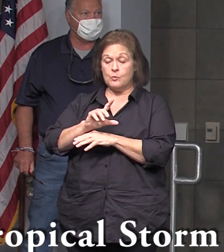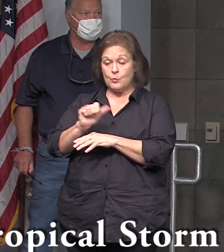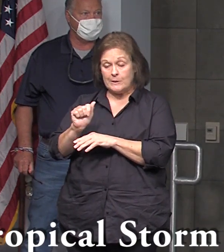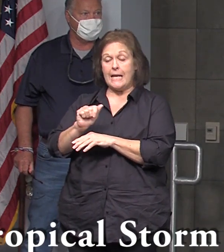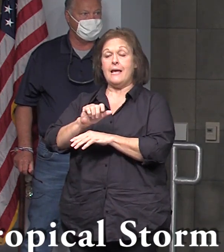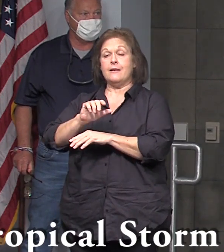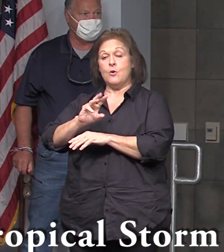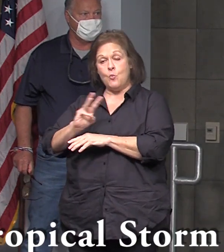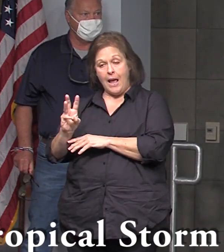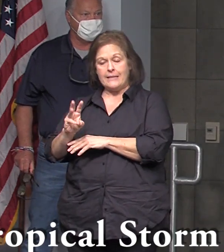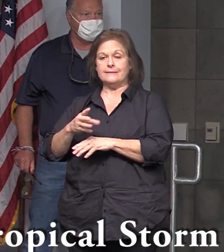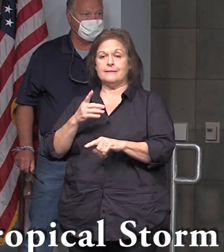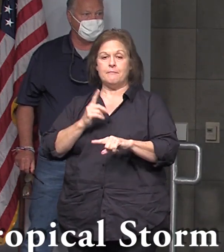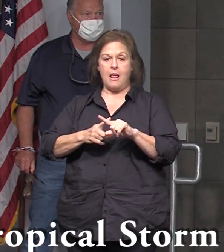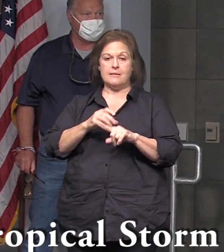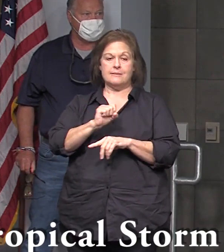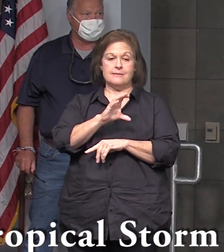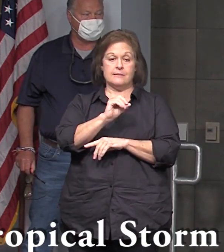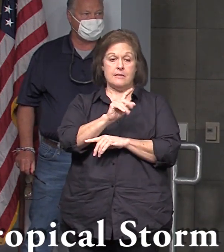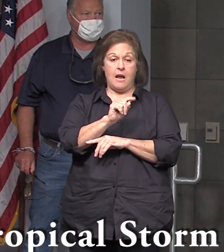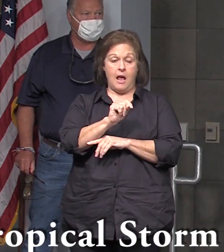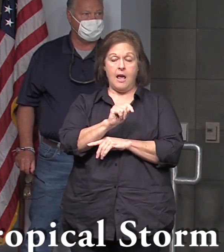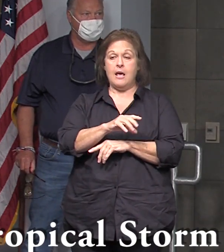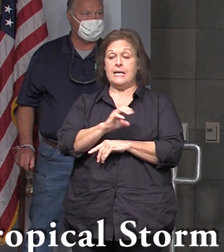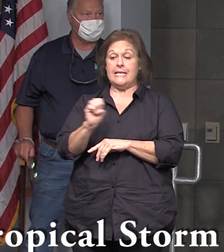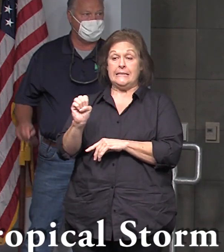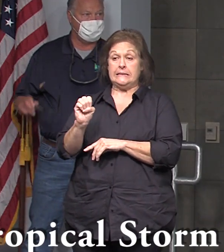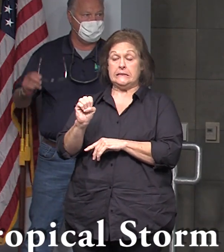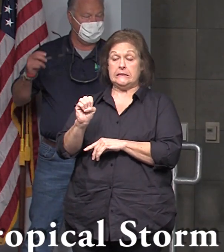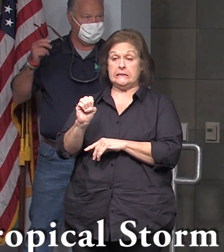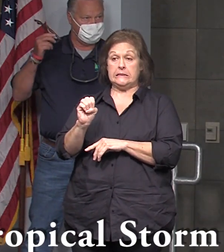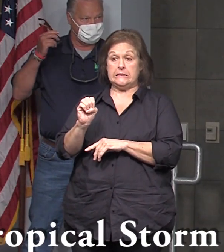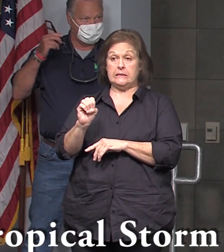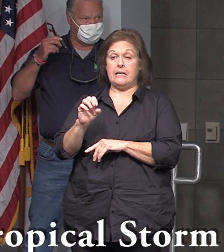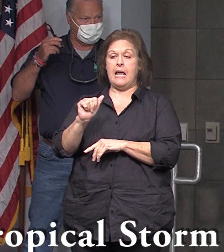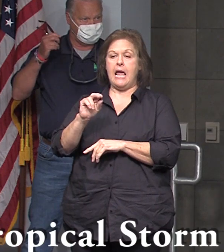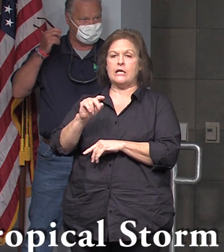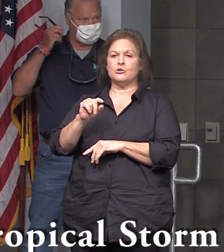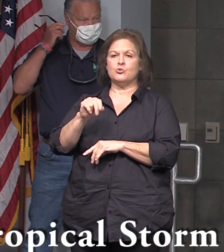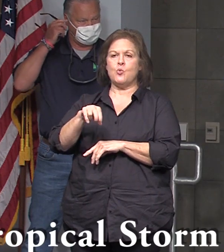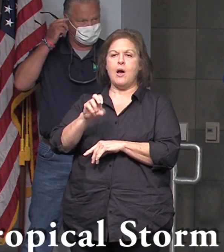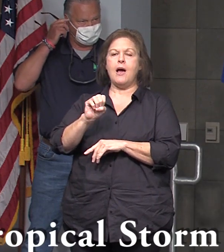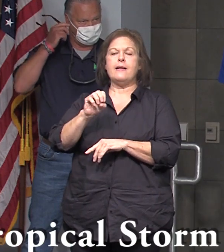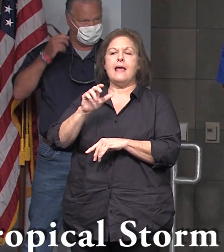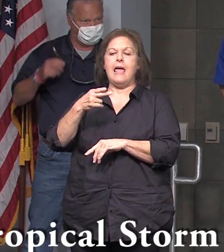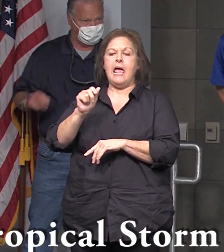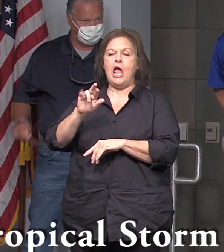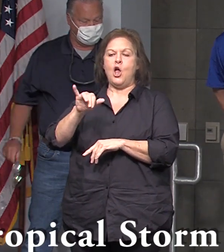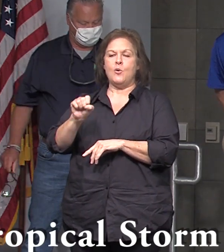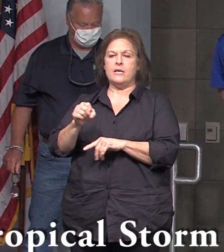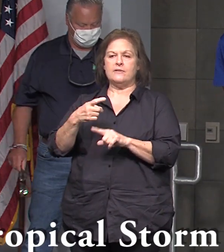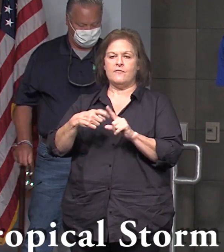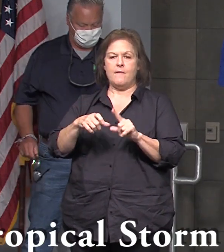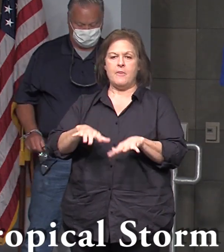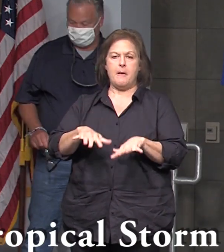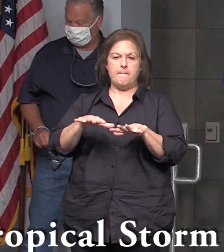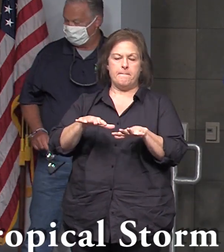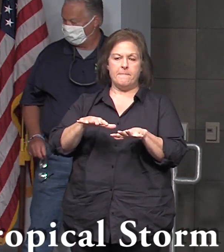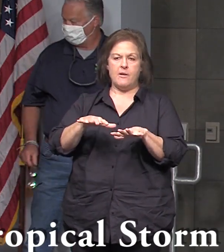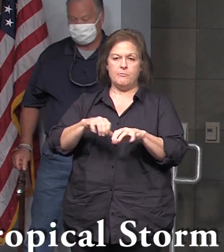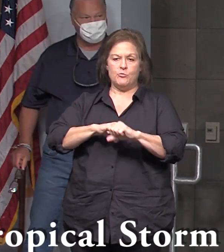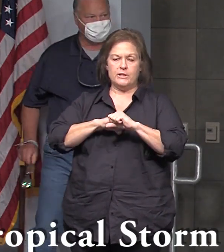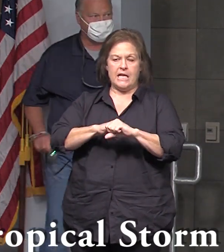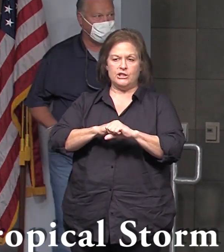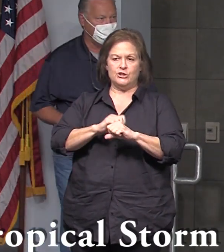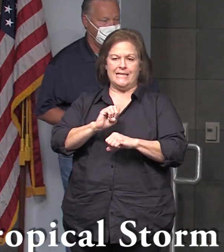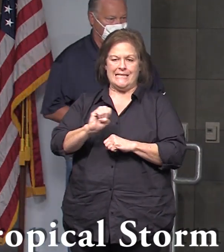as well as board president Mr. Scott Burke. And then on the east side, we'll have Antoine Harris from the Southeast Louisiana Flood Protection Authority East.